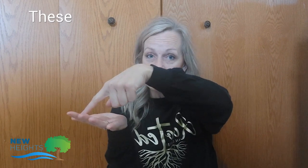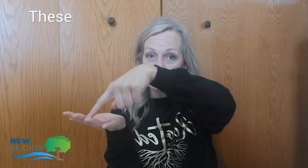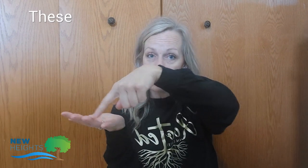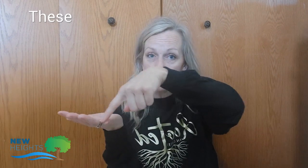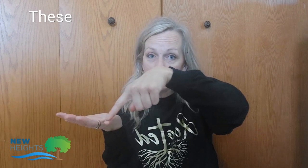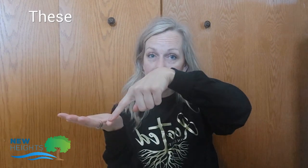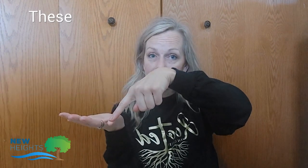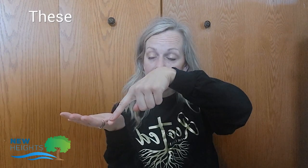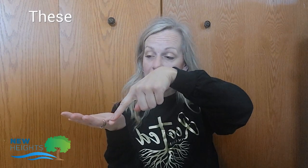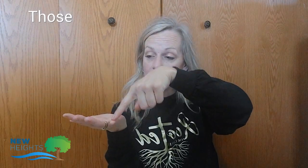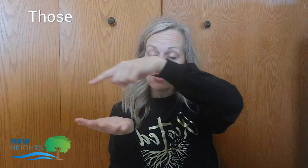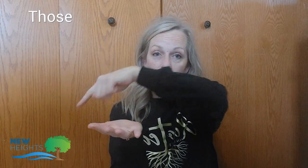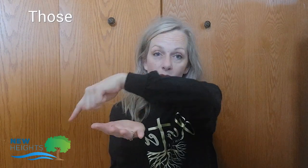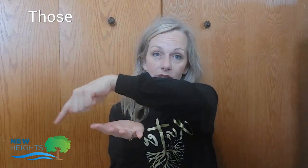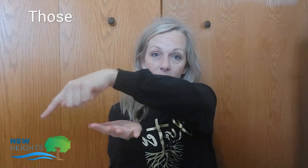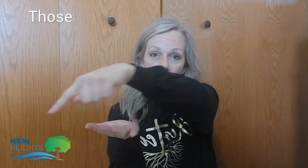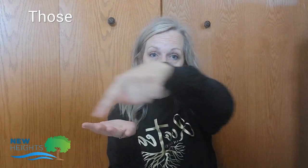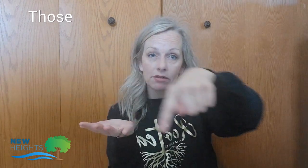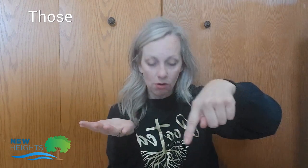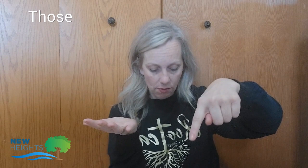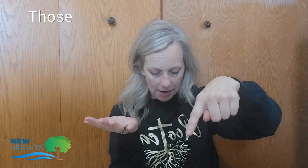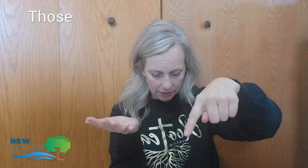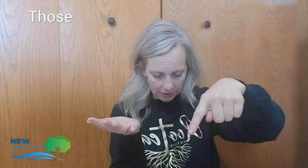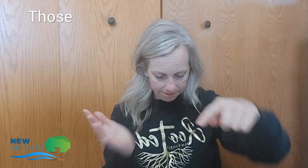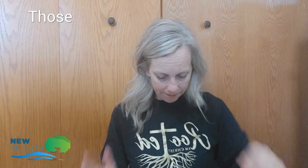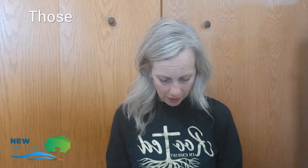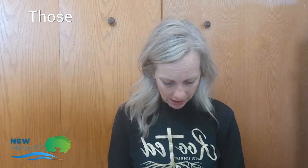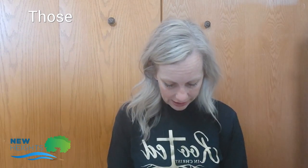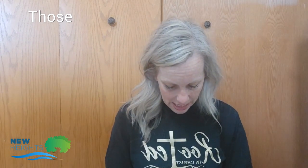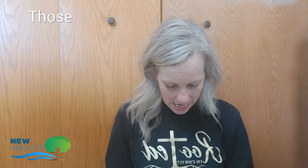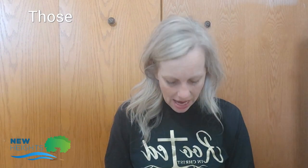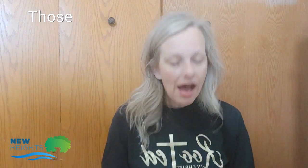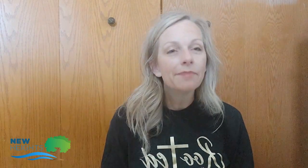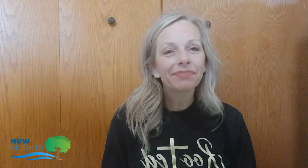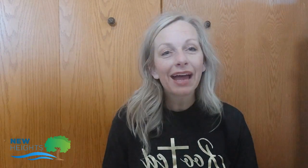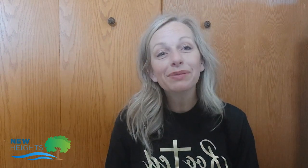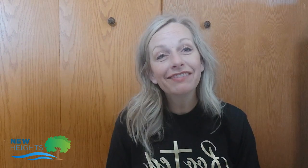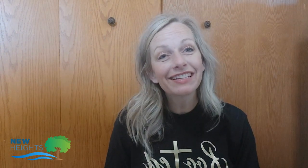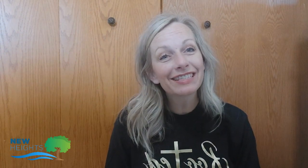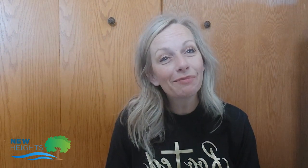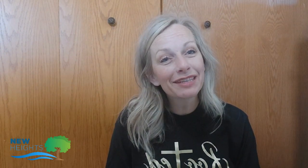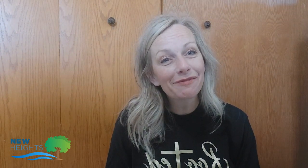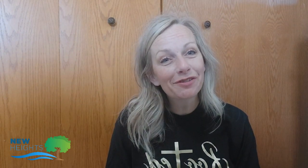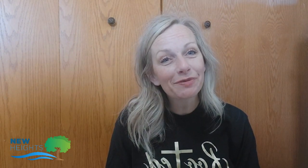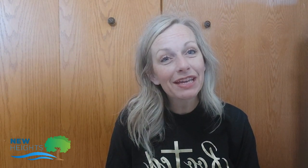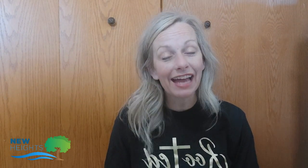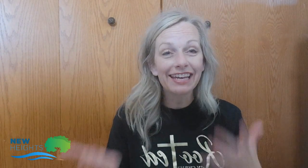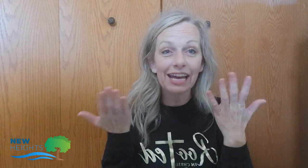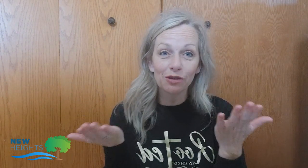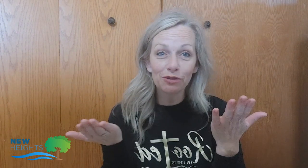These you point, and those go around, all right? I believe that sums it up for the week. Again, I told you I was